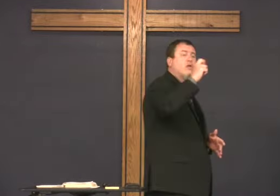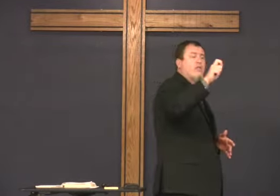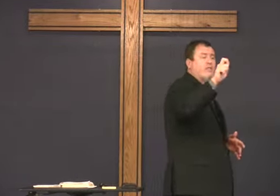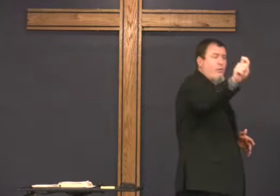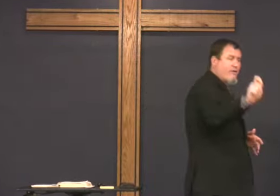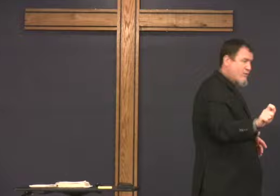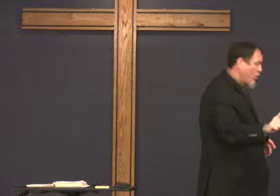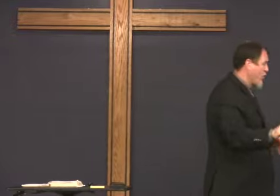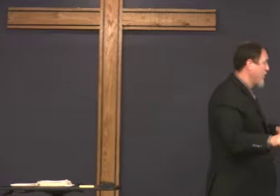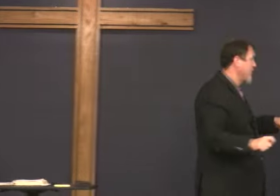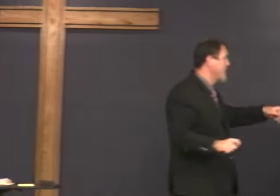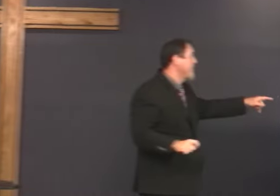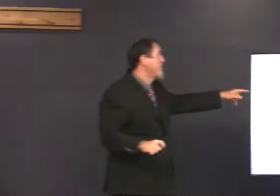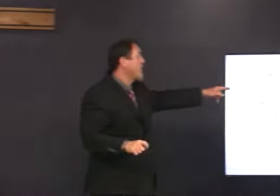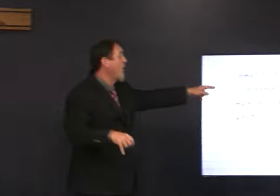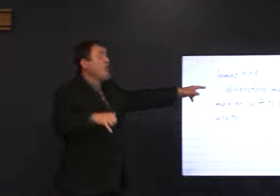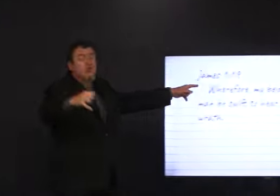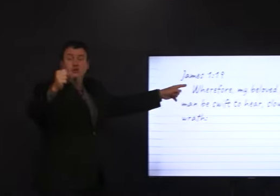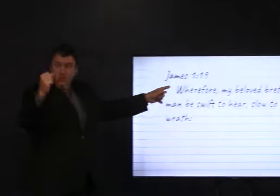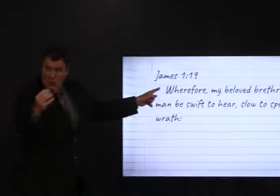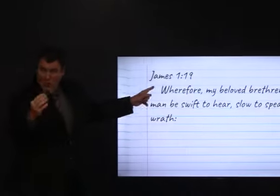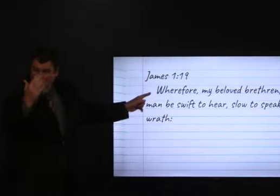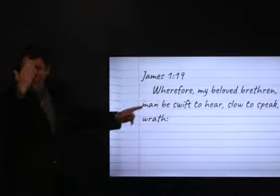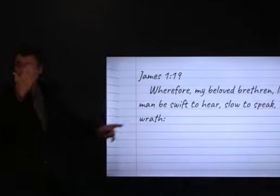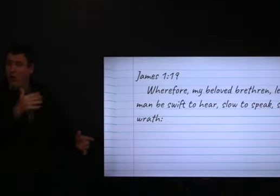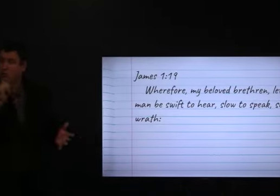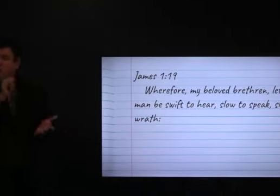And that was before that. So then we have wherefore.